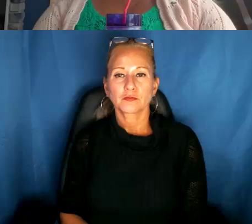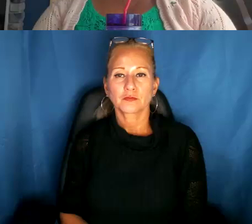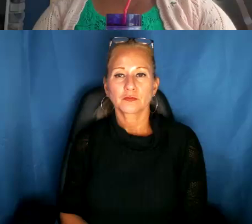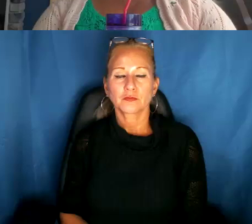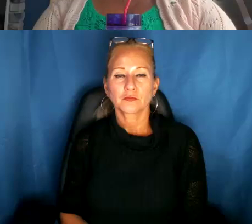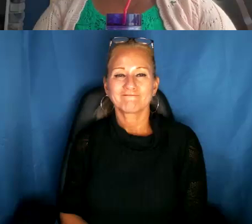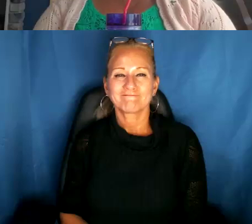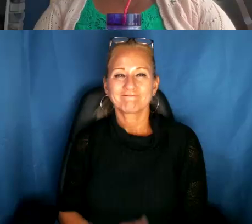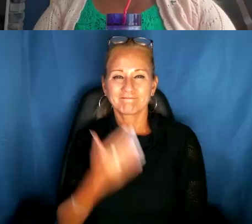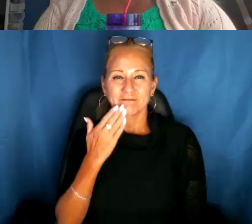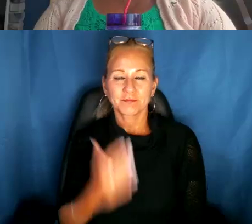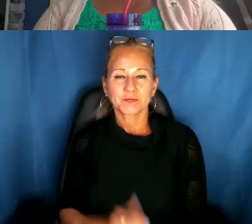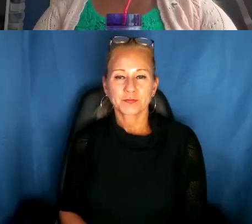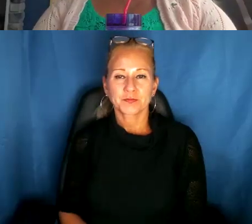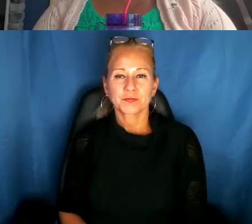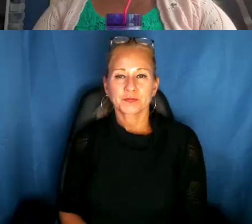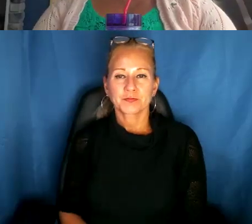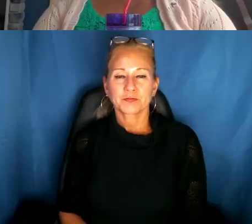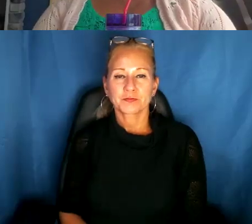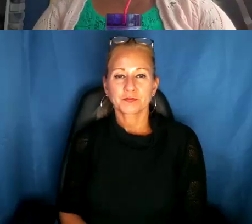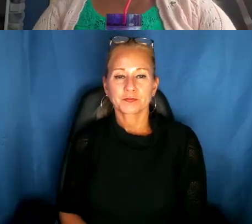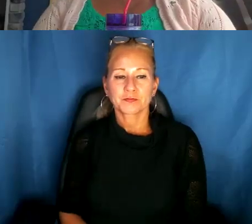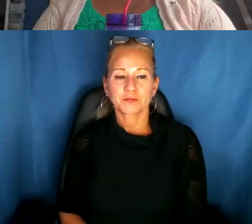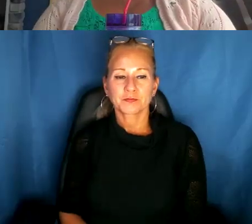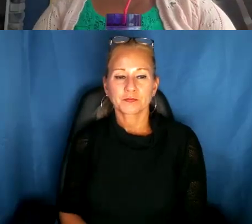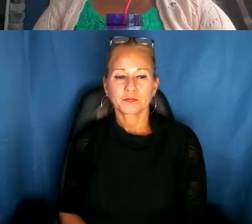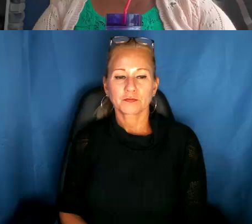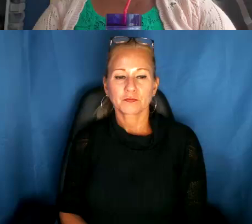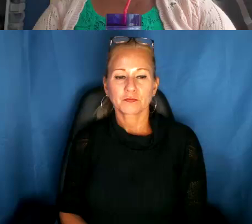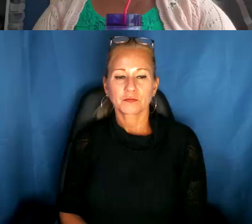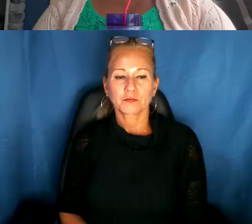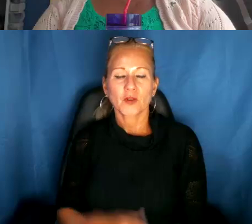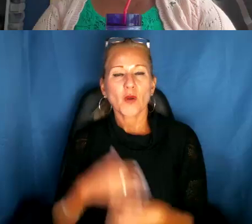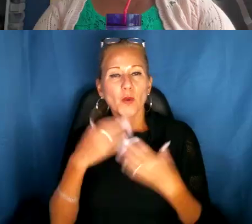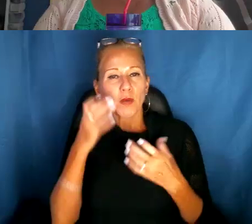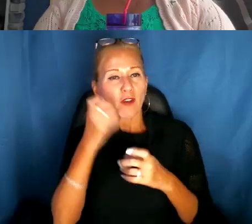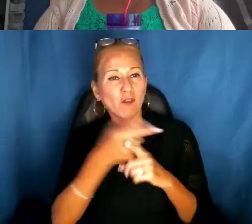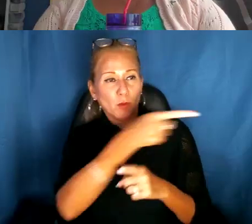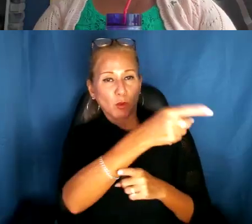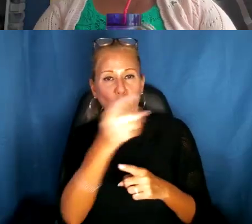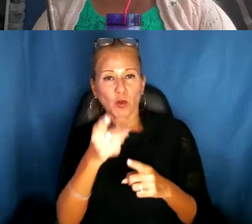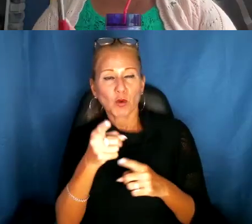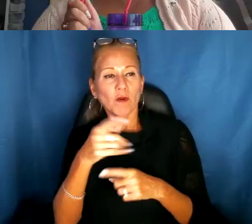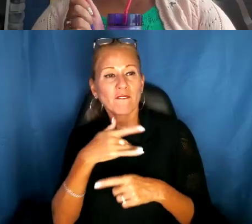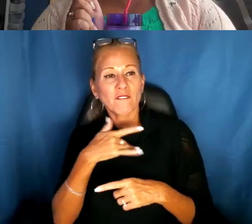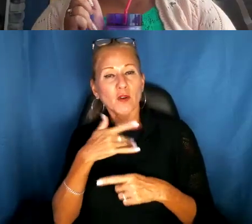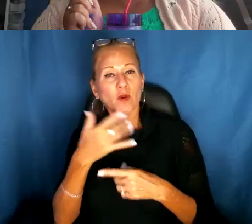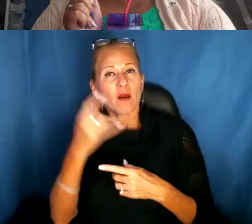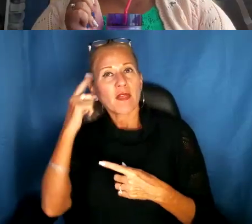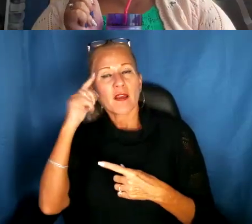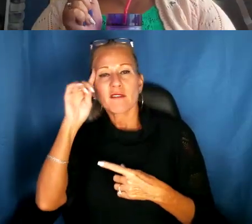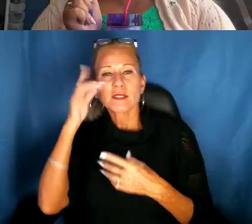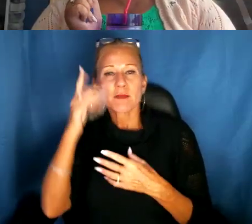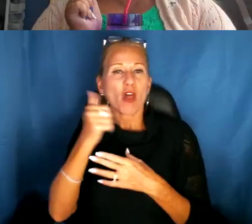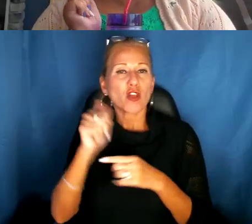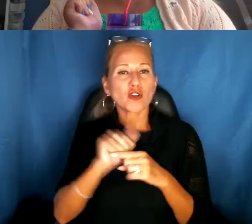Thank you. And, you know, we want to hear from you too on what other trainings would be helpful in this area. So if